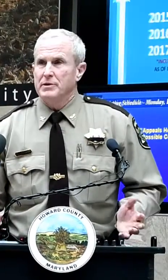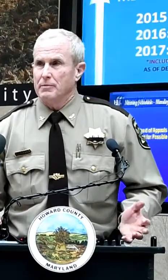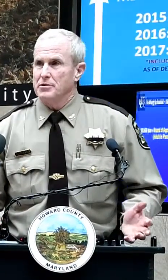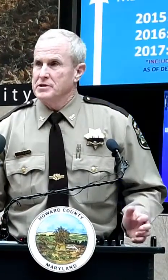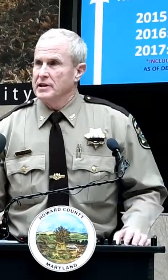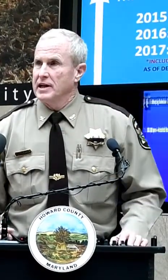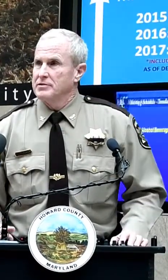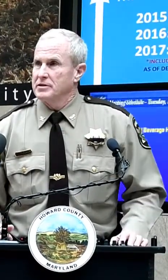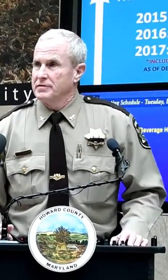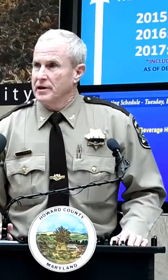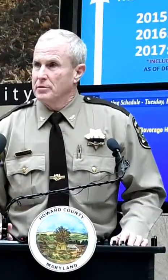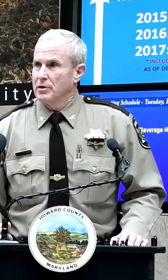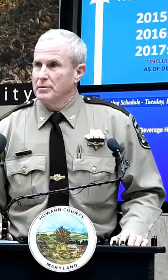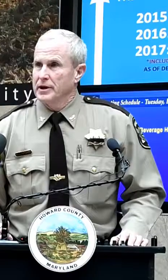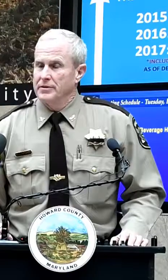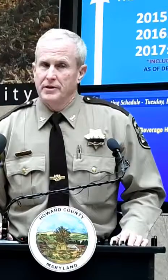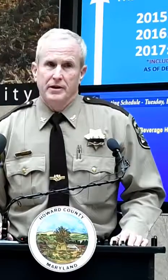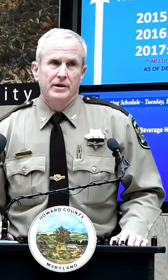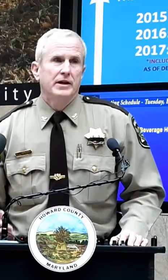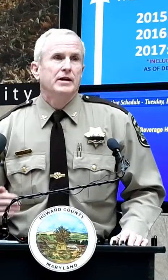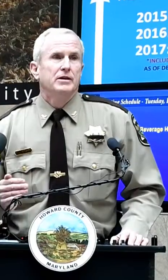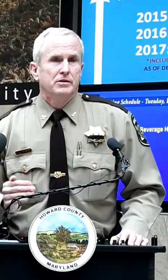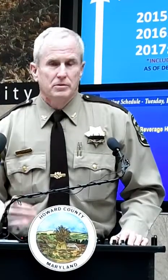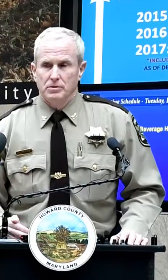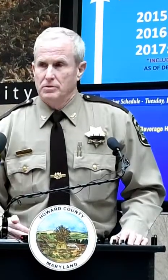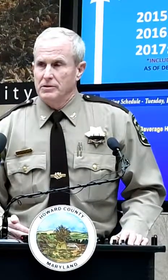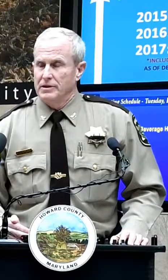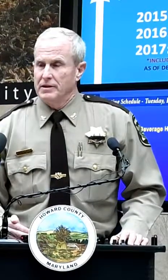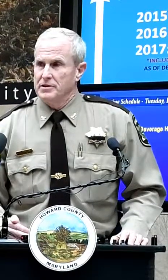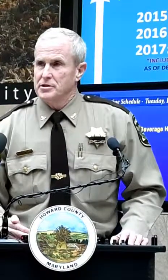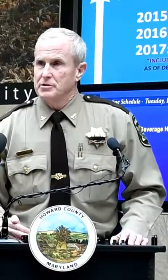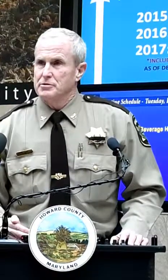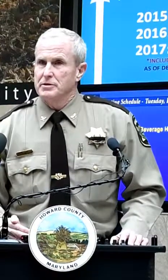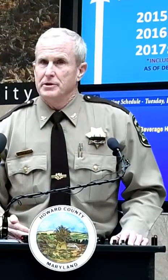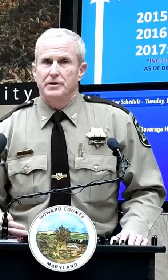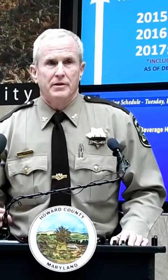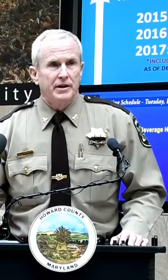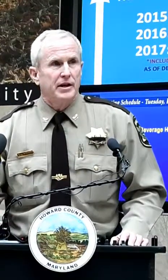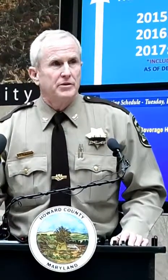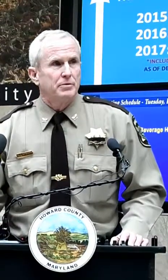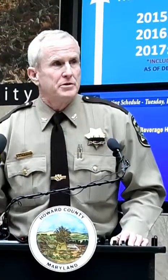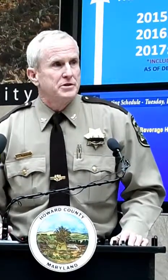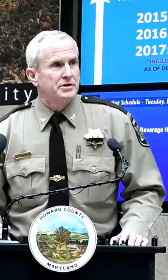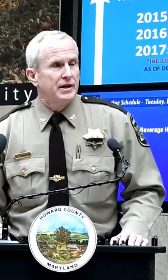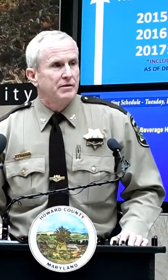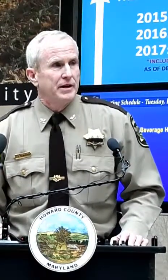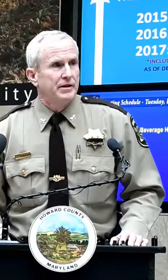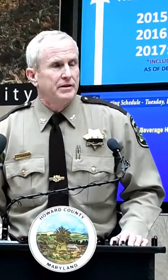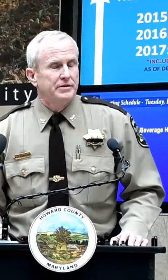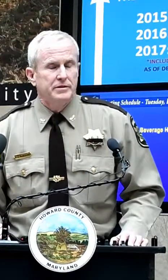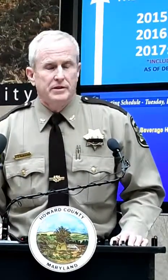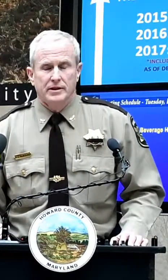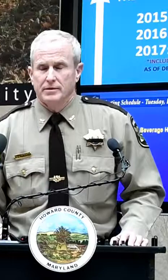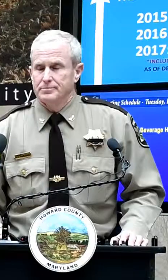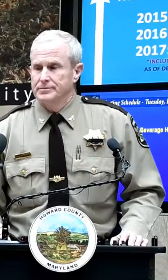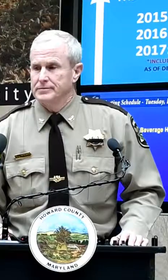able to keep that person alive until the fire department got there, who gave additional treatment, and then got the person to the Howard